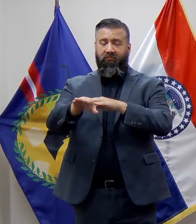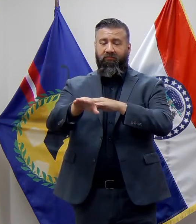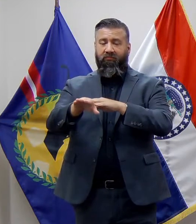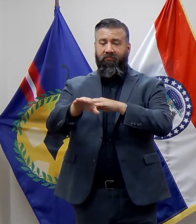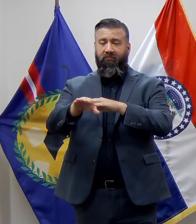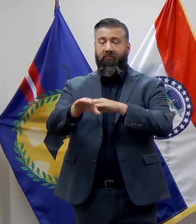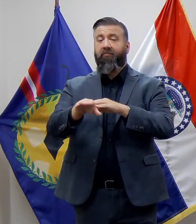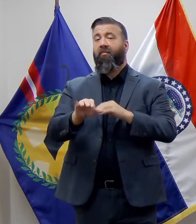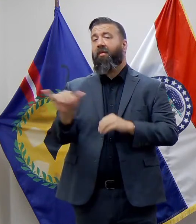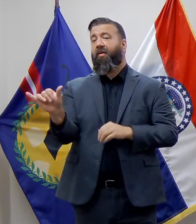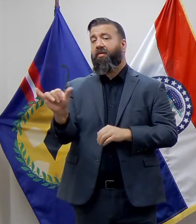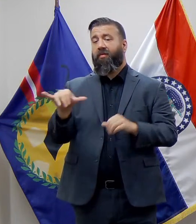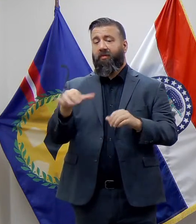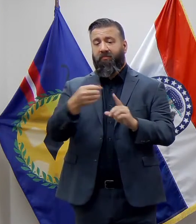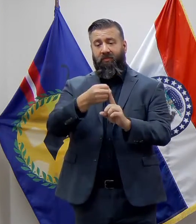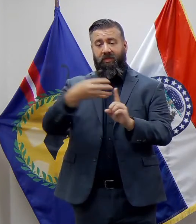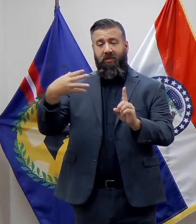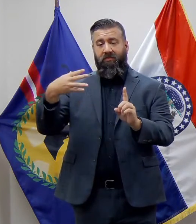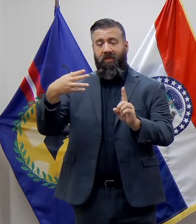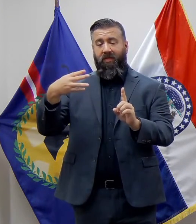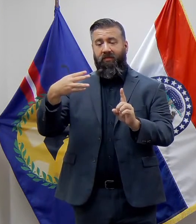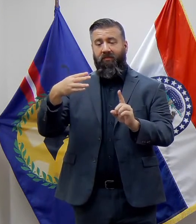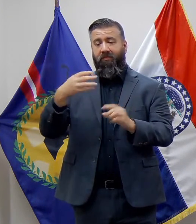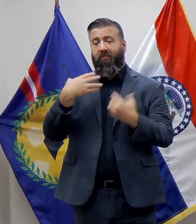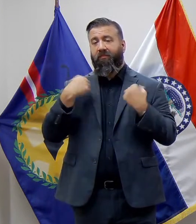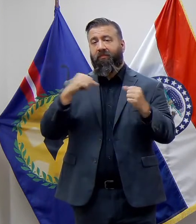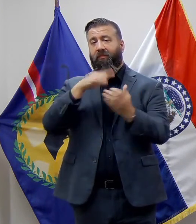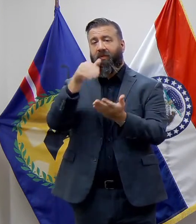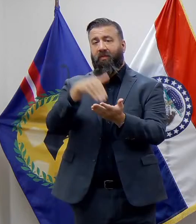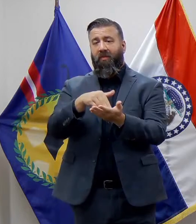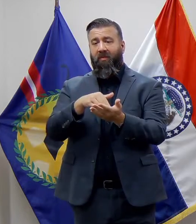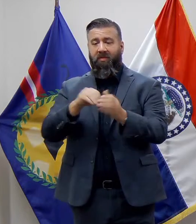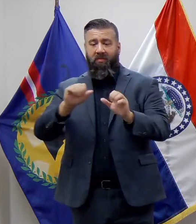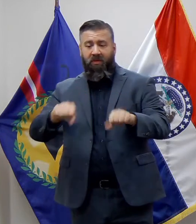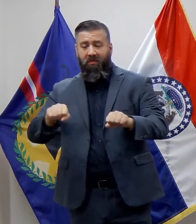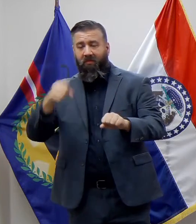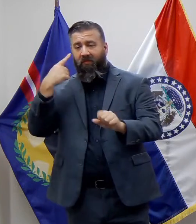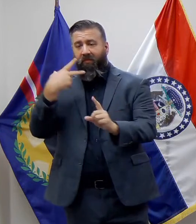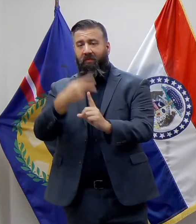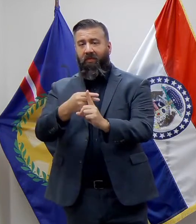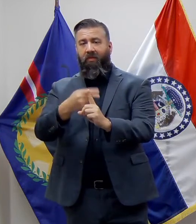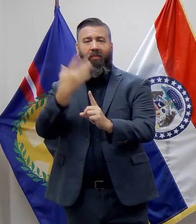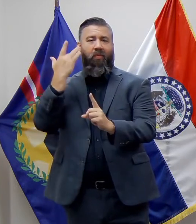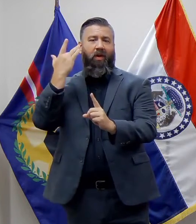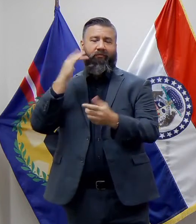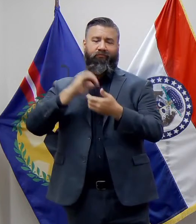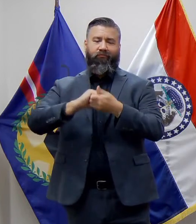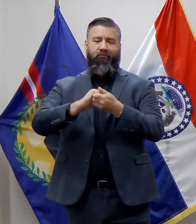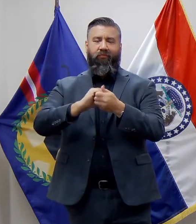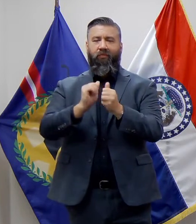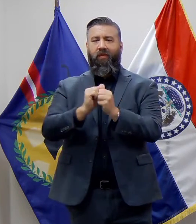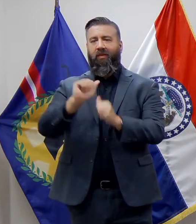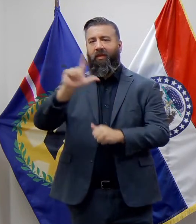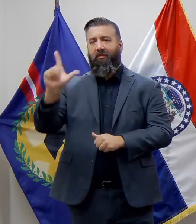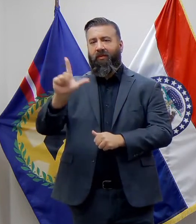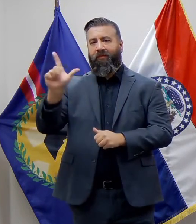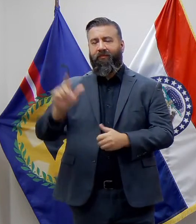expand the county public health department capacity through our partnerships with the public library.